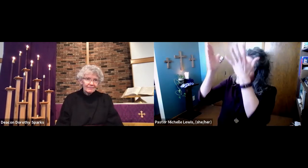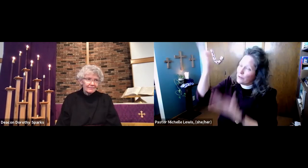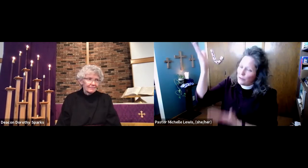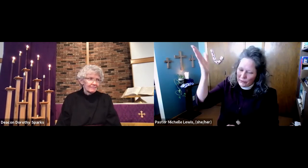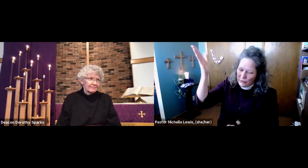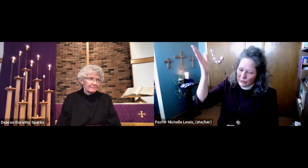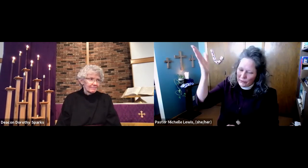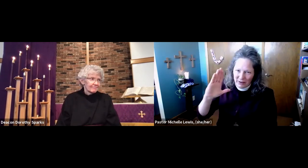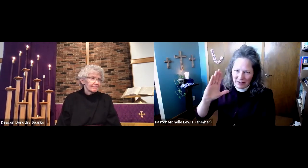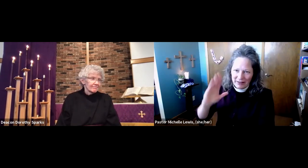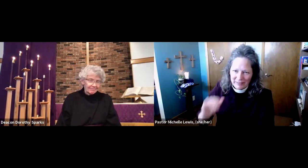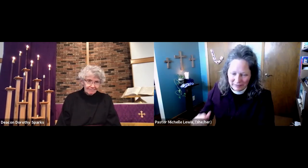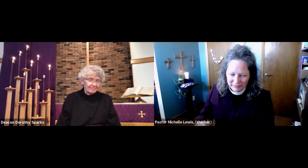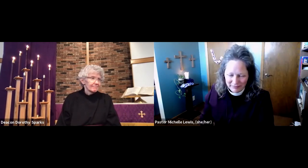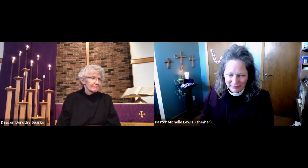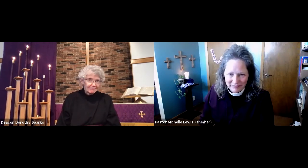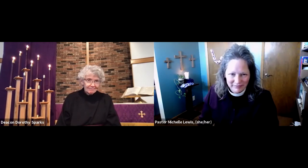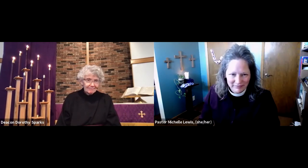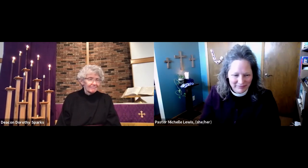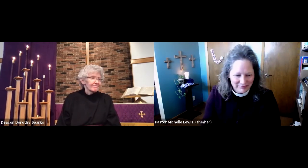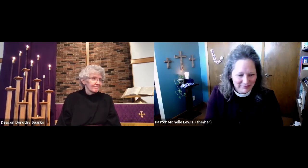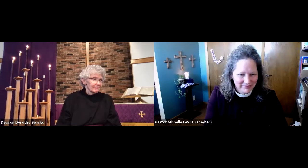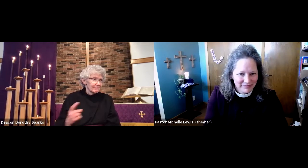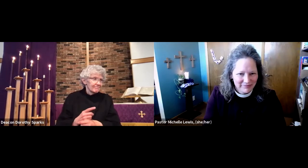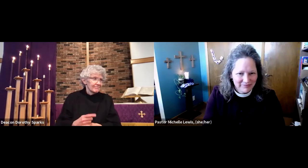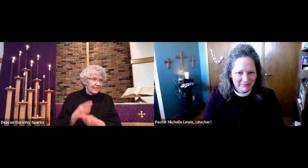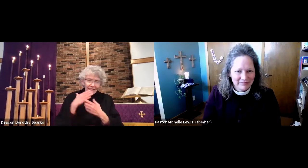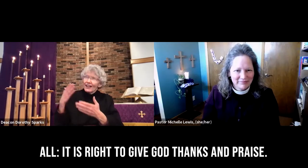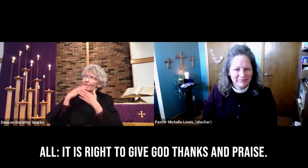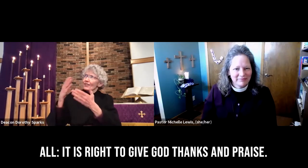Let us give thanks to the Lord our God.